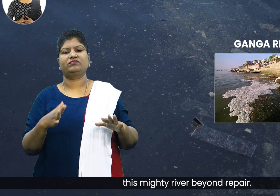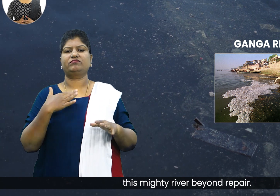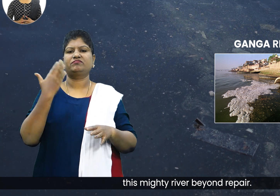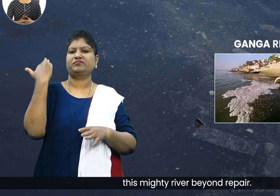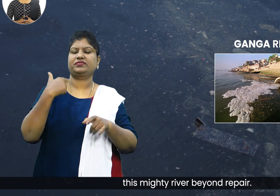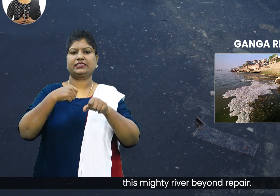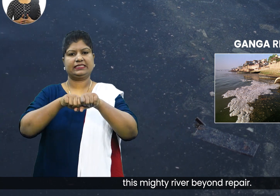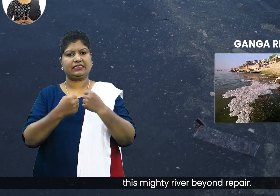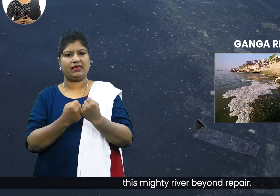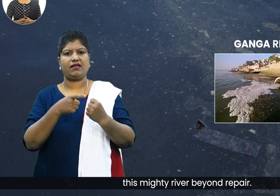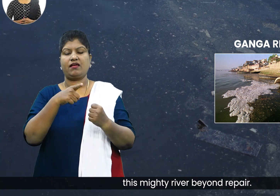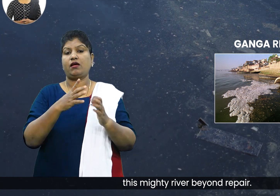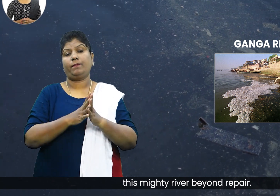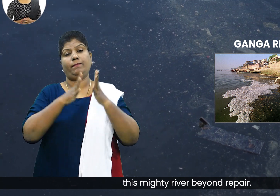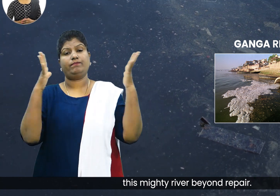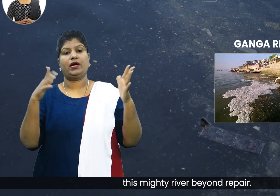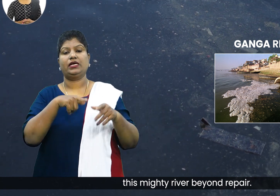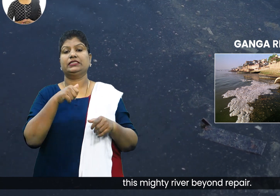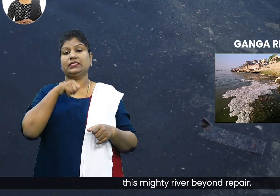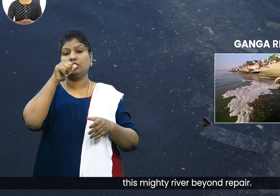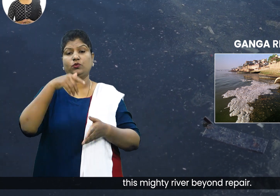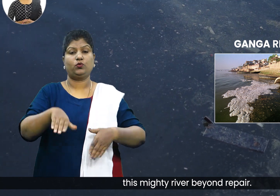mighty river beyond repair.